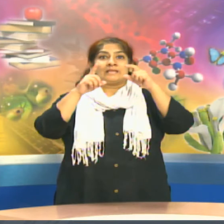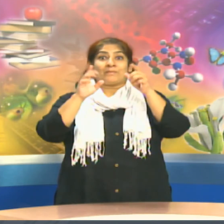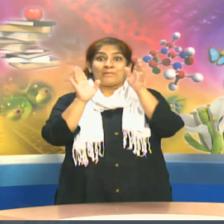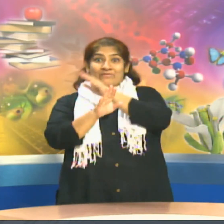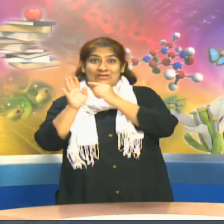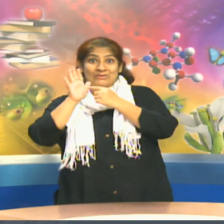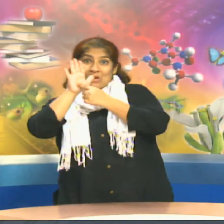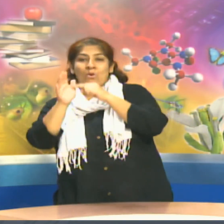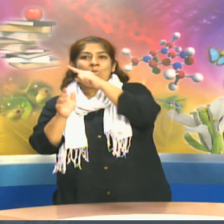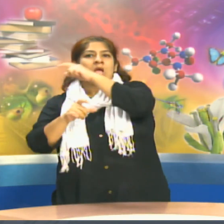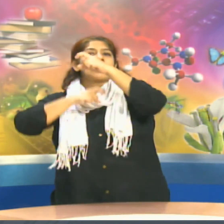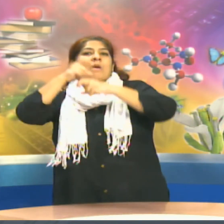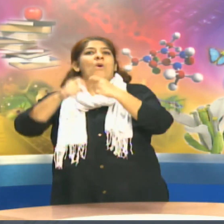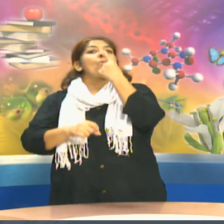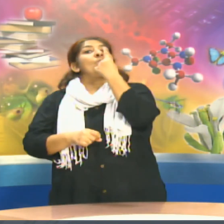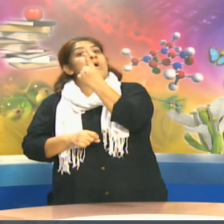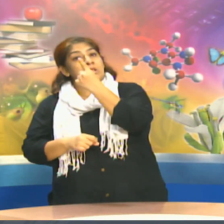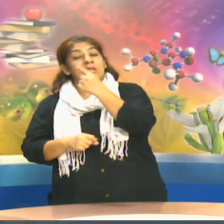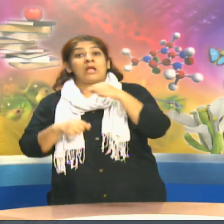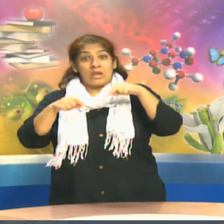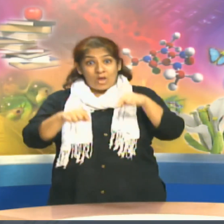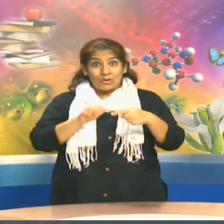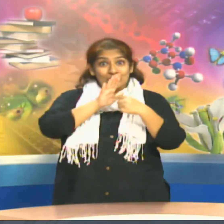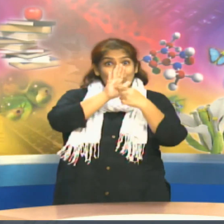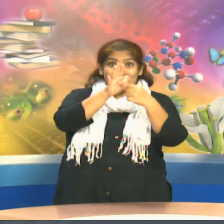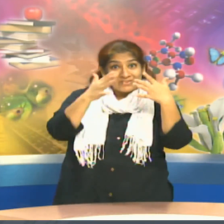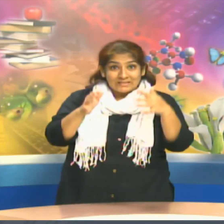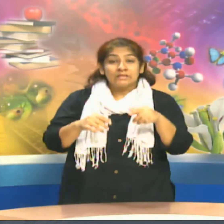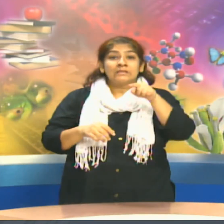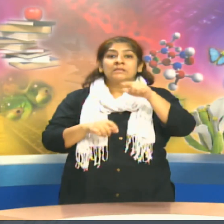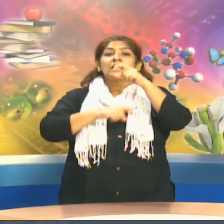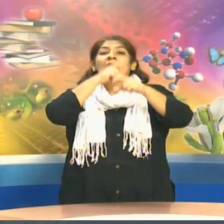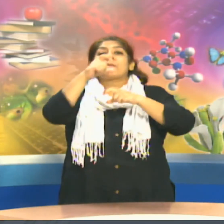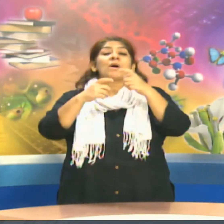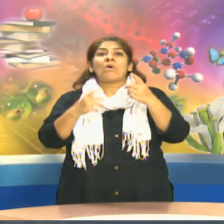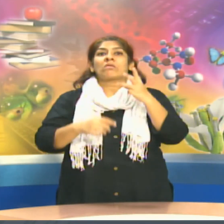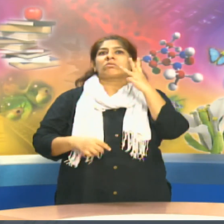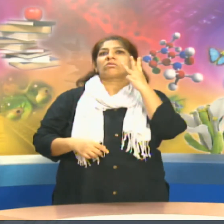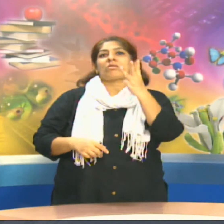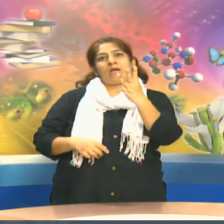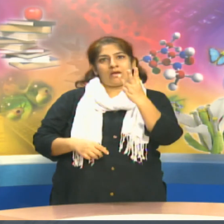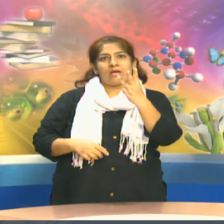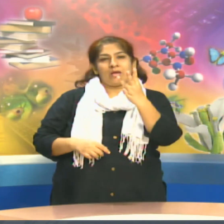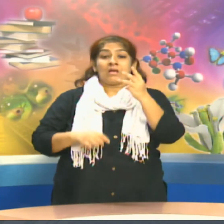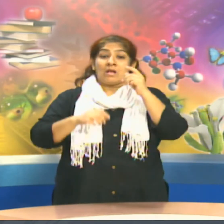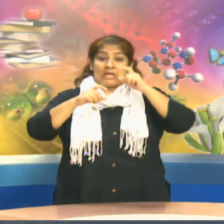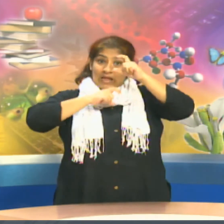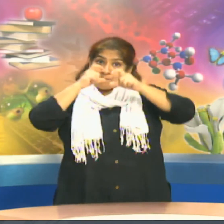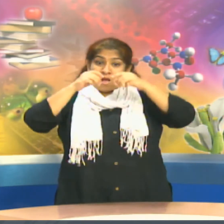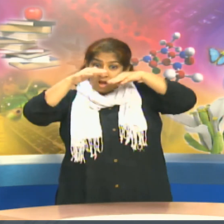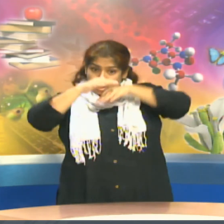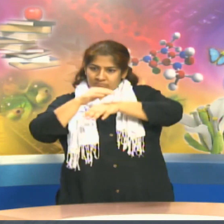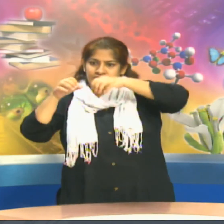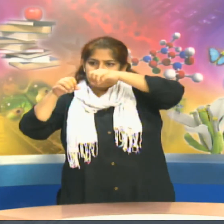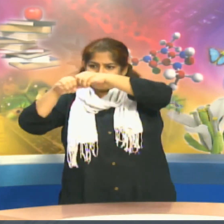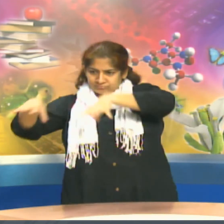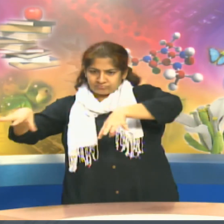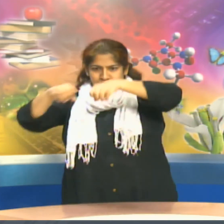This is about the slide which you just saw. This is about some more